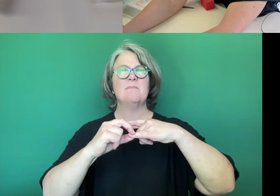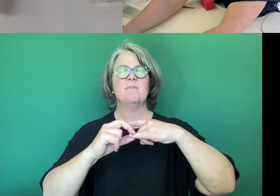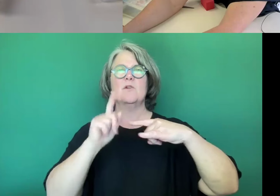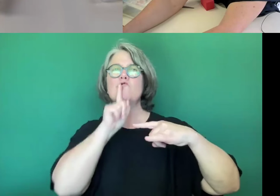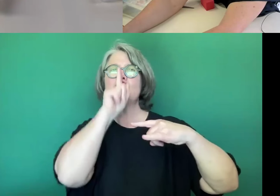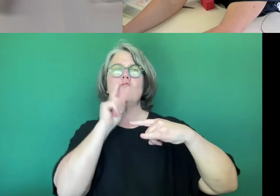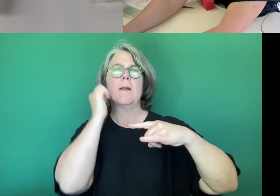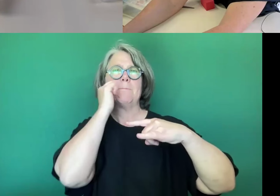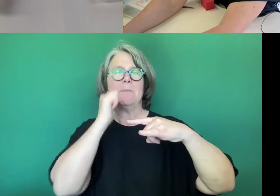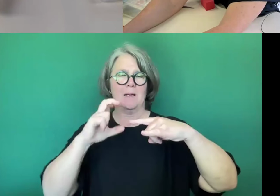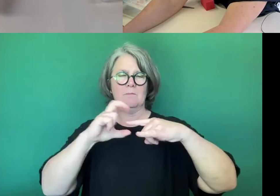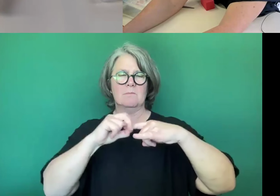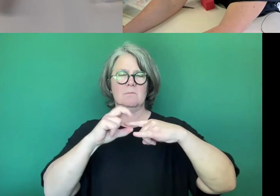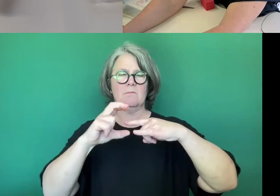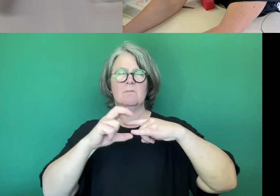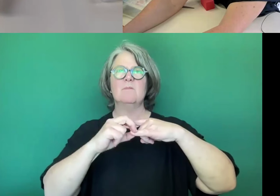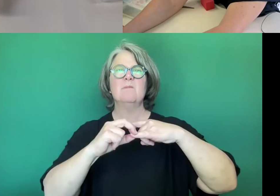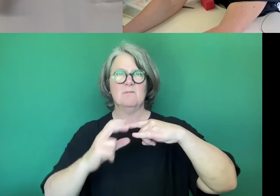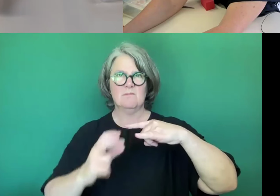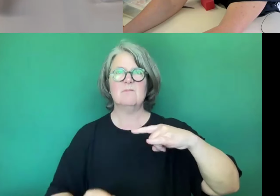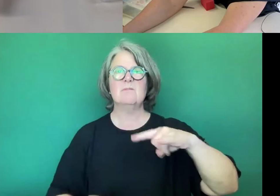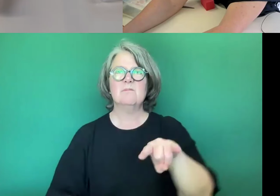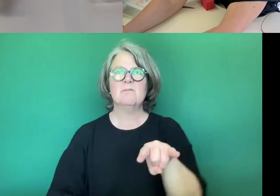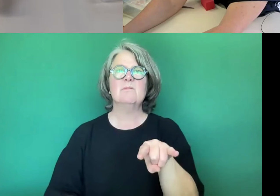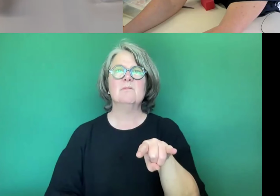they are connected.